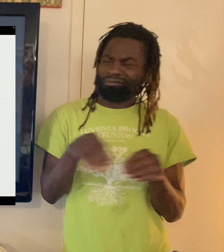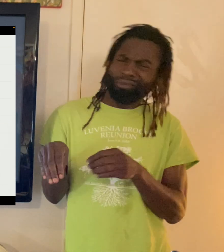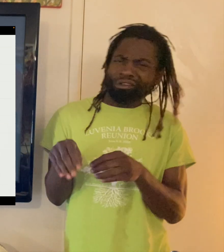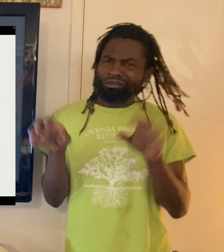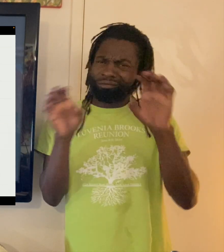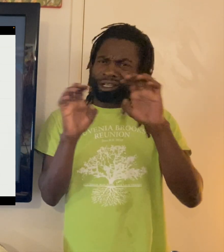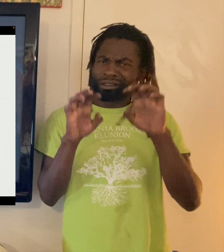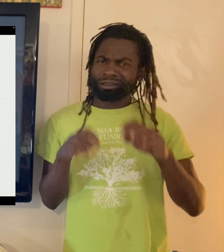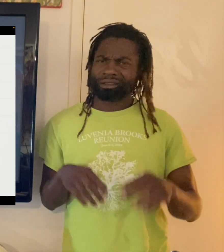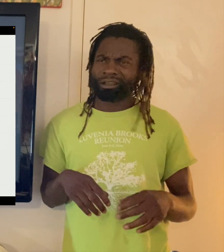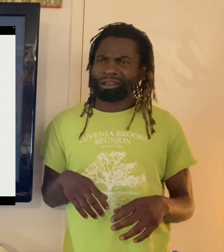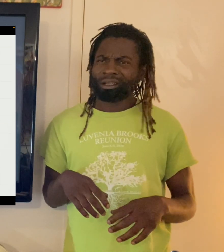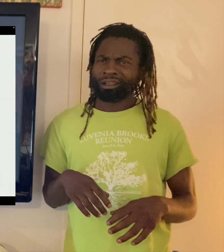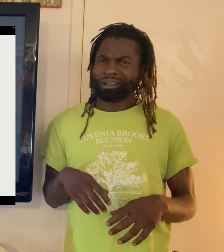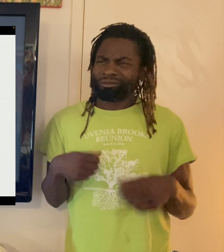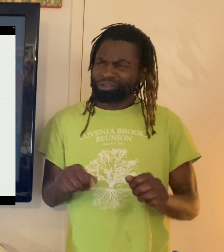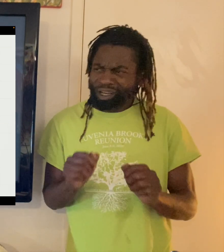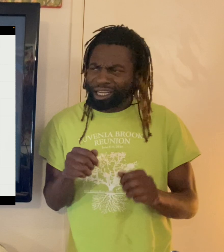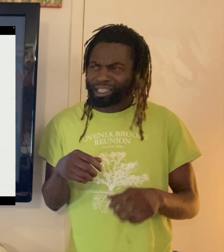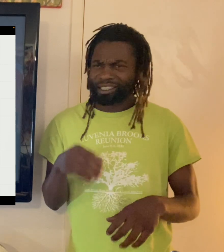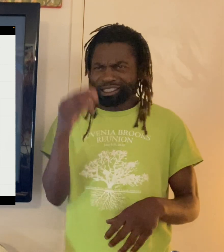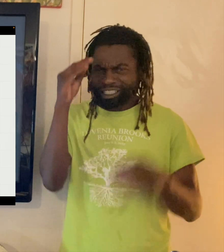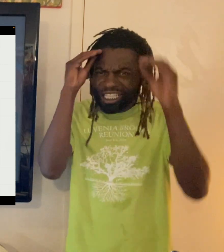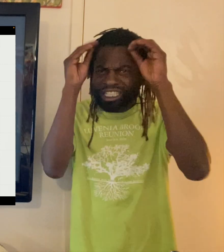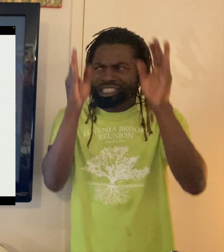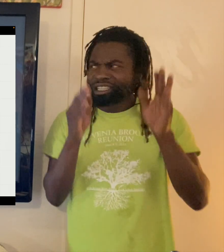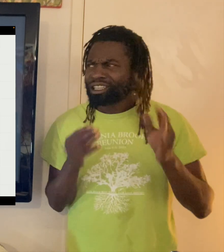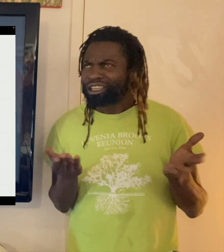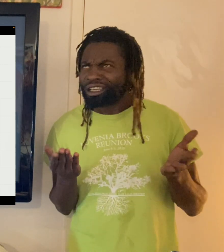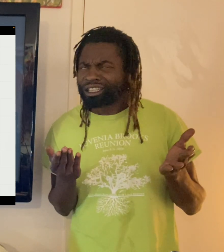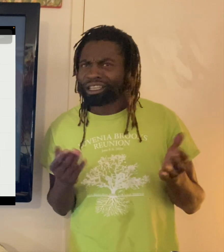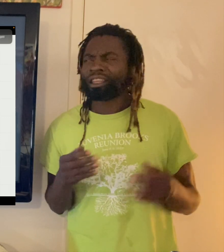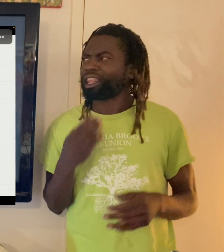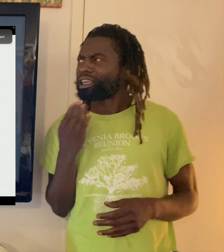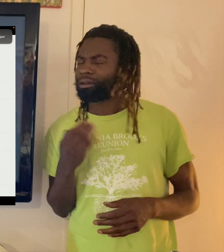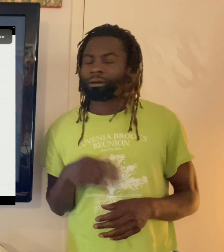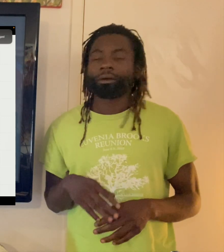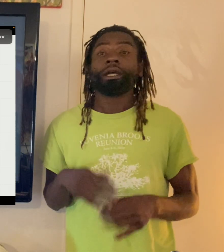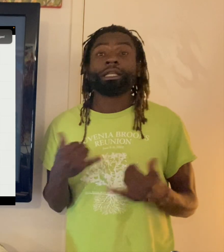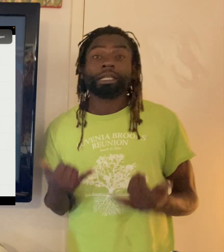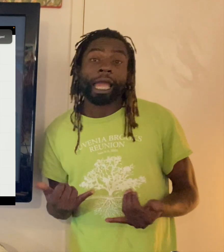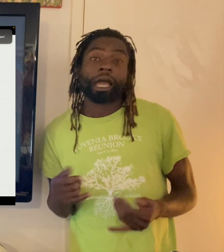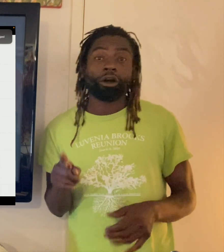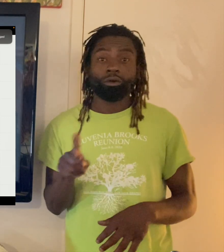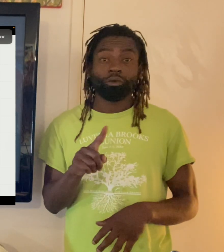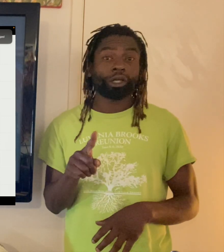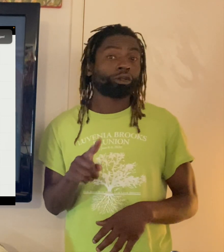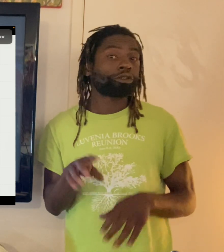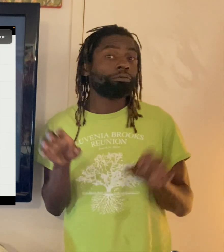to teach here. Okay, thank you. Okay, now where is the monster?